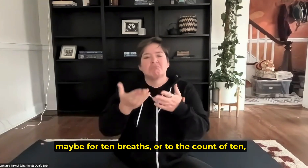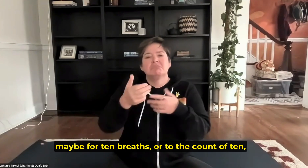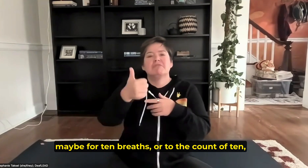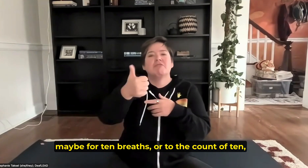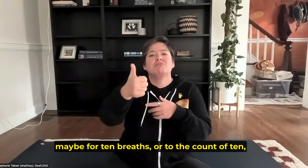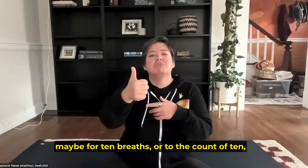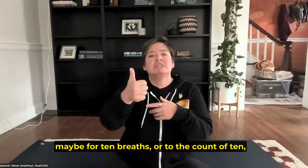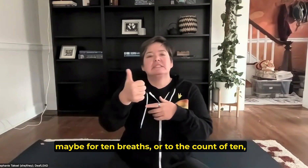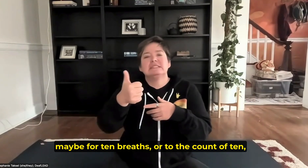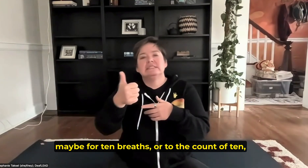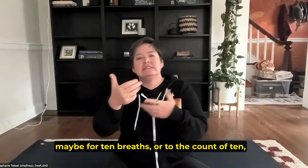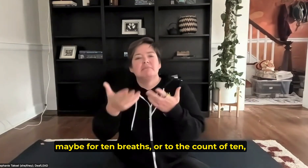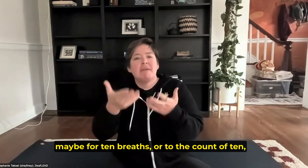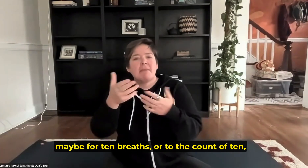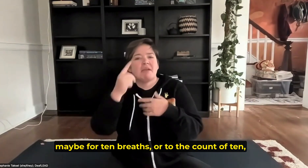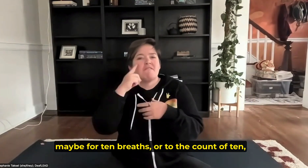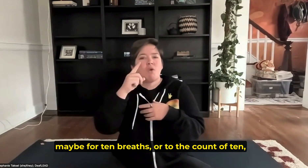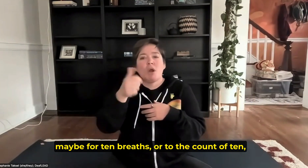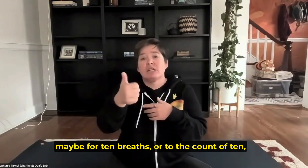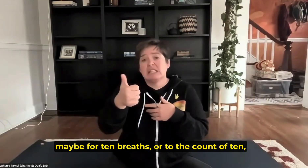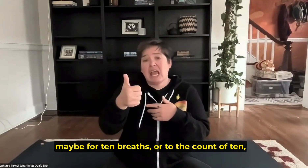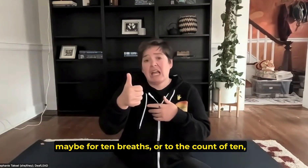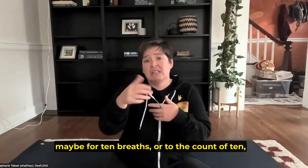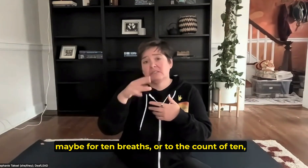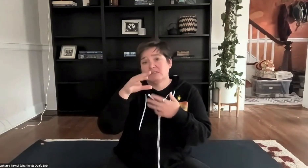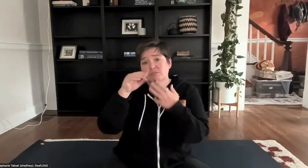Maybe for 10 breaths or to the count of 10.